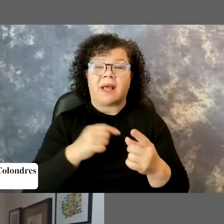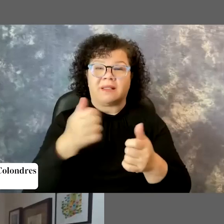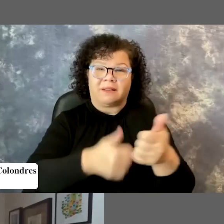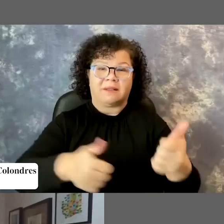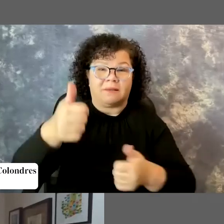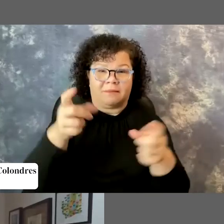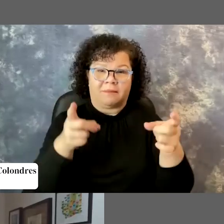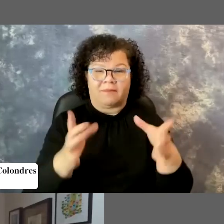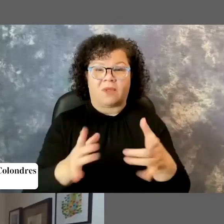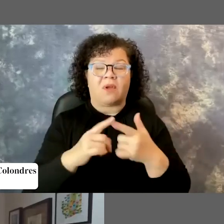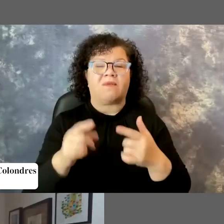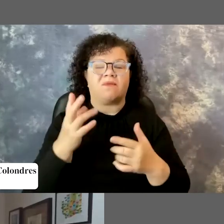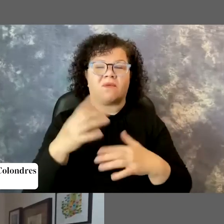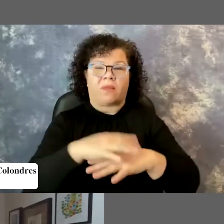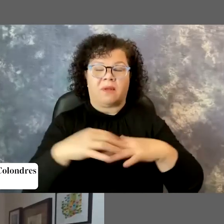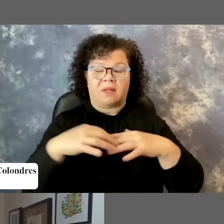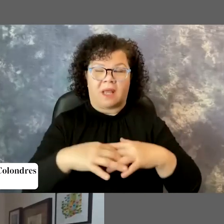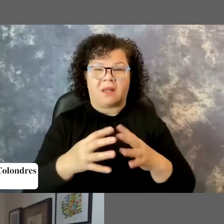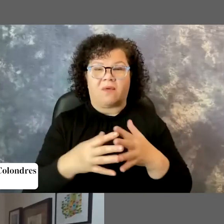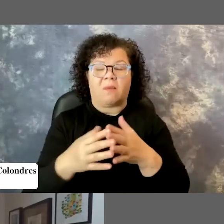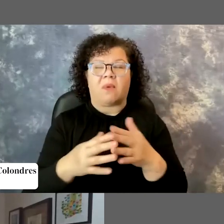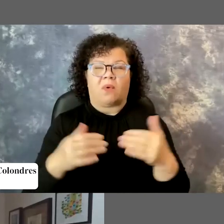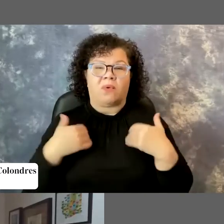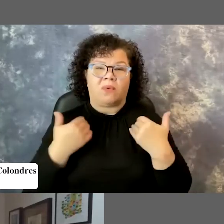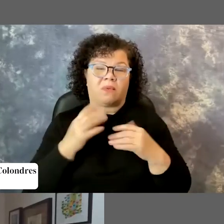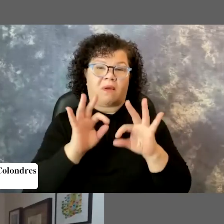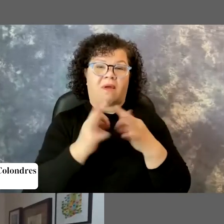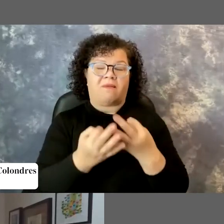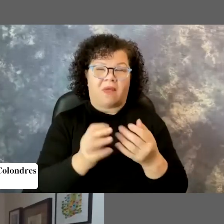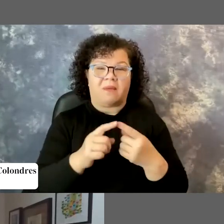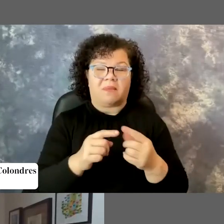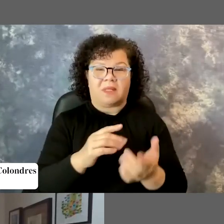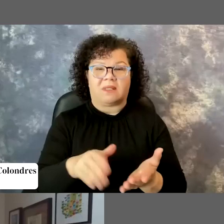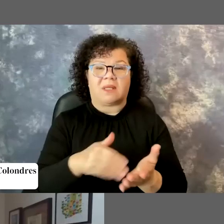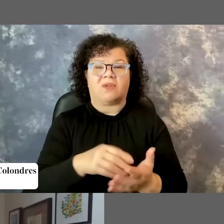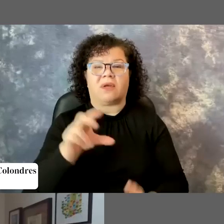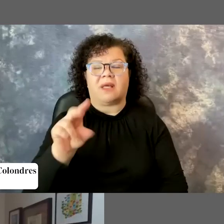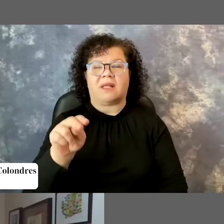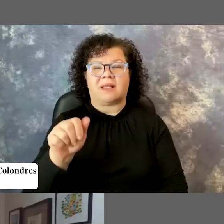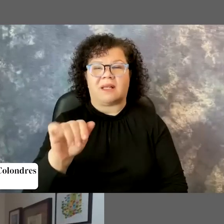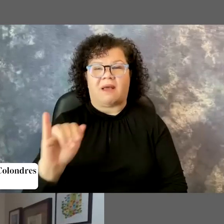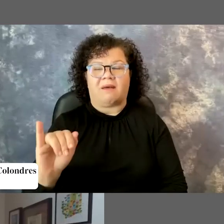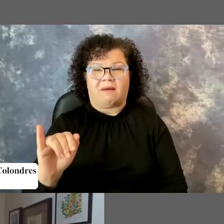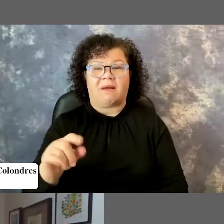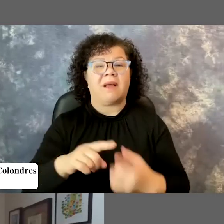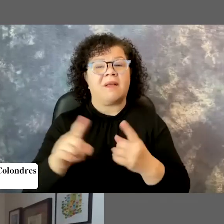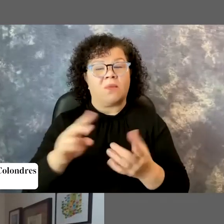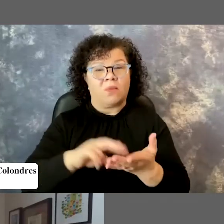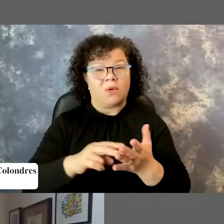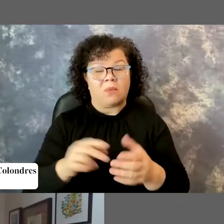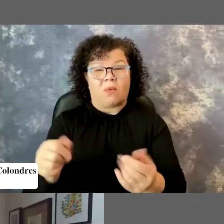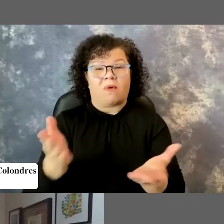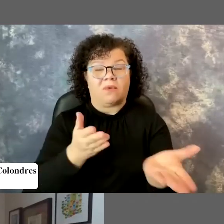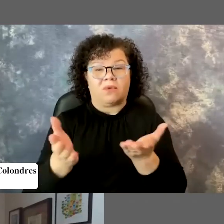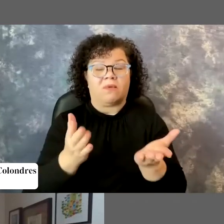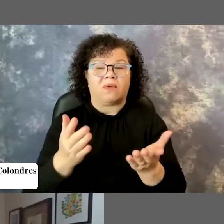director of the Native American Youth and Family Center, or NAYA, which provides wraparound family services